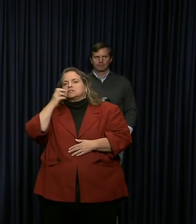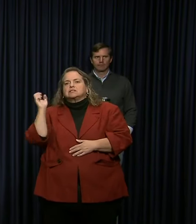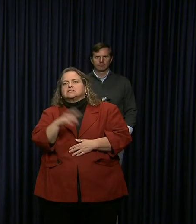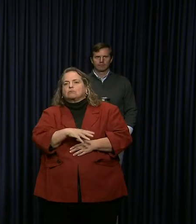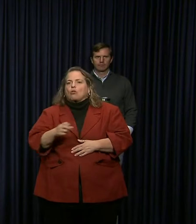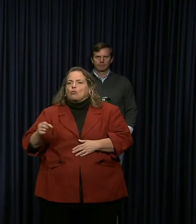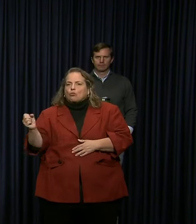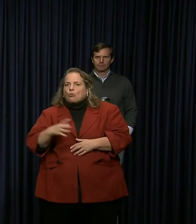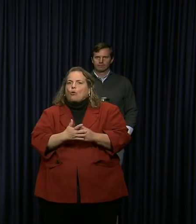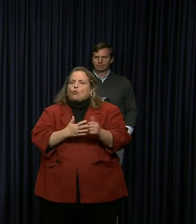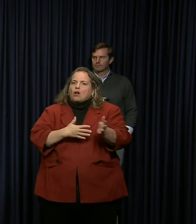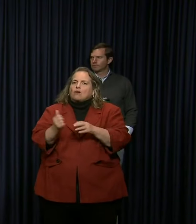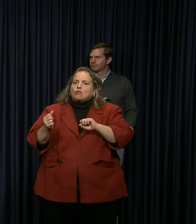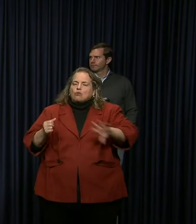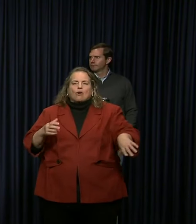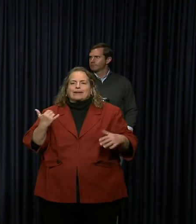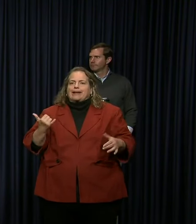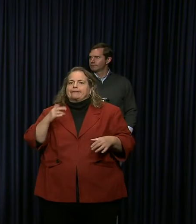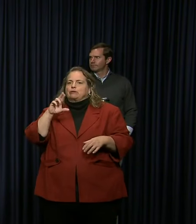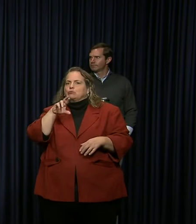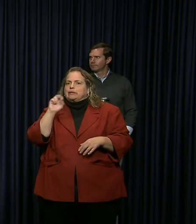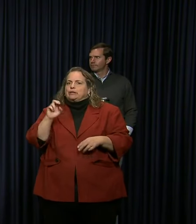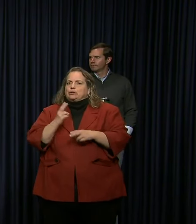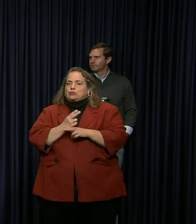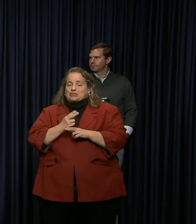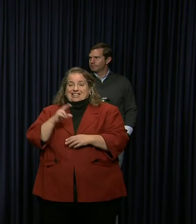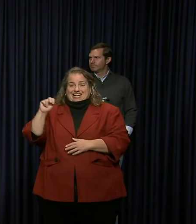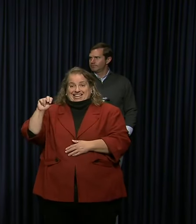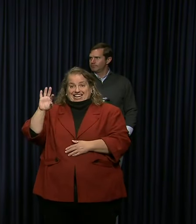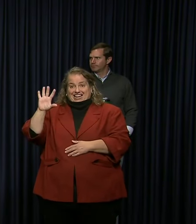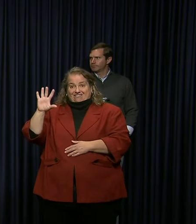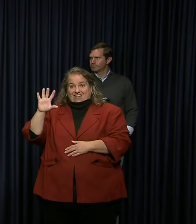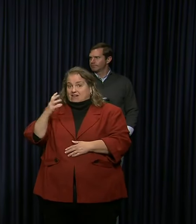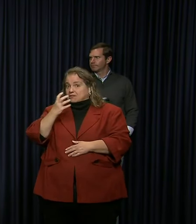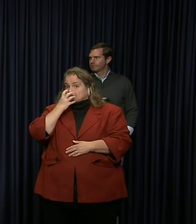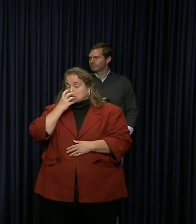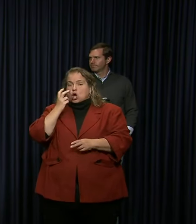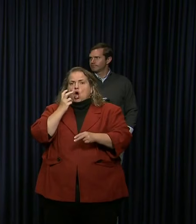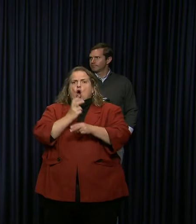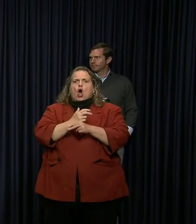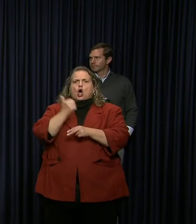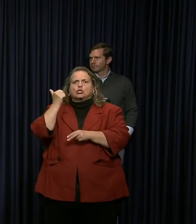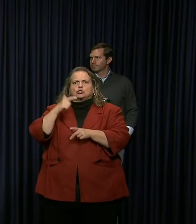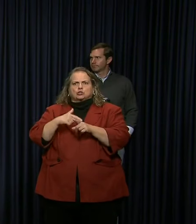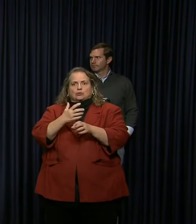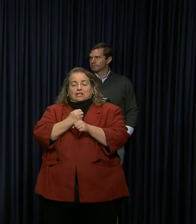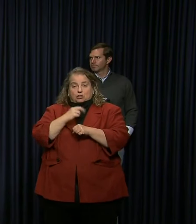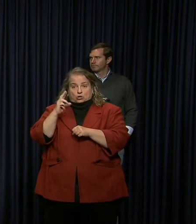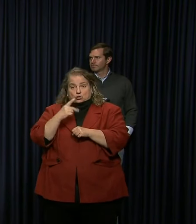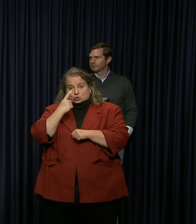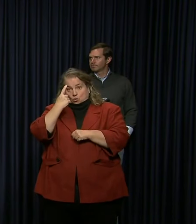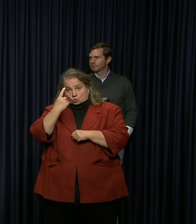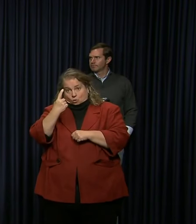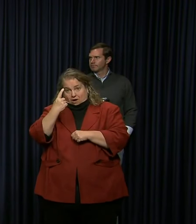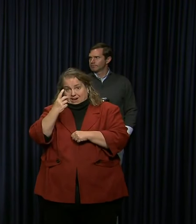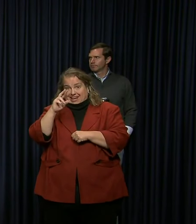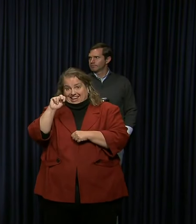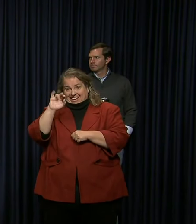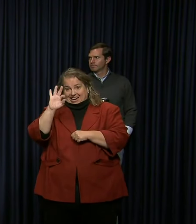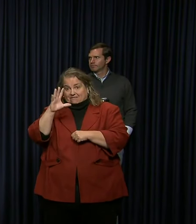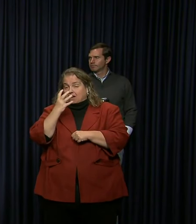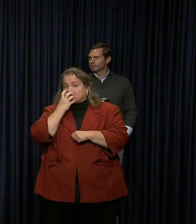the N95s, which are some of the hardest things to get, if you use one N95 for one patient and toss it away and